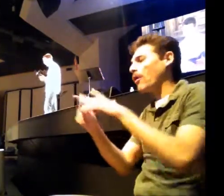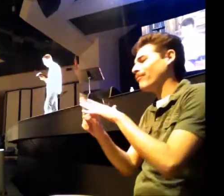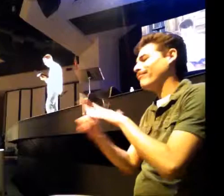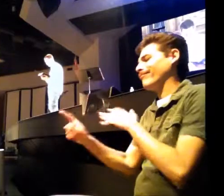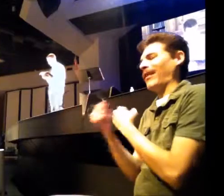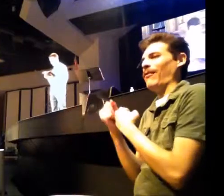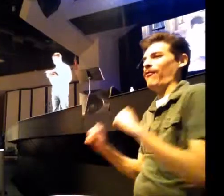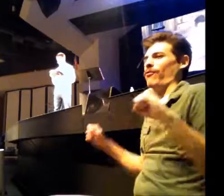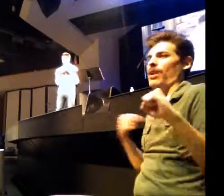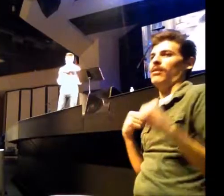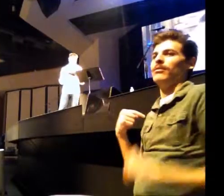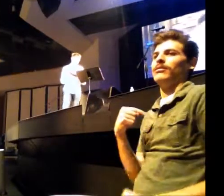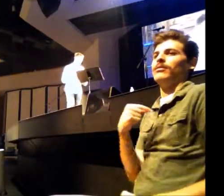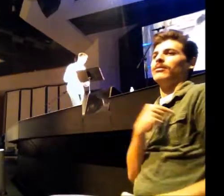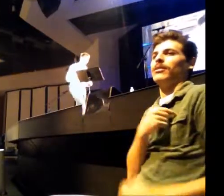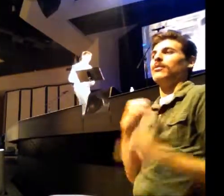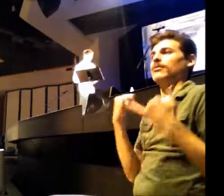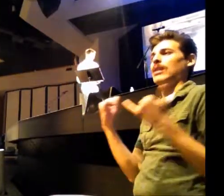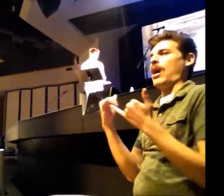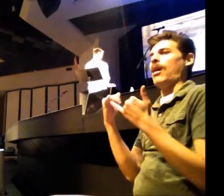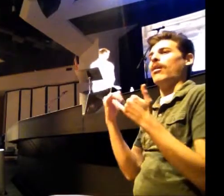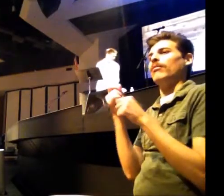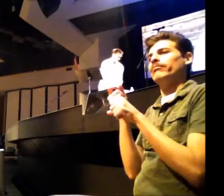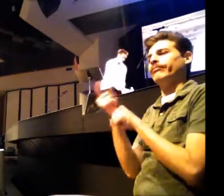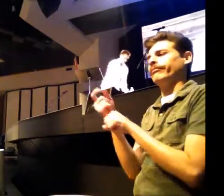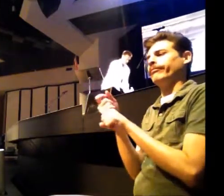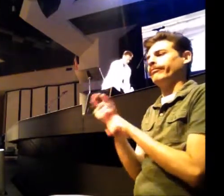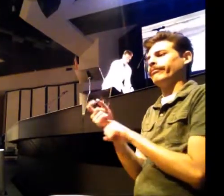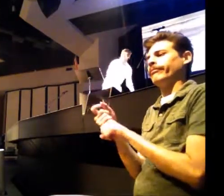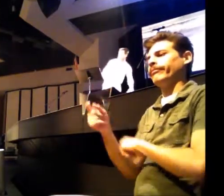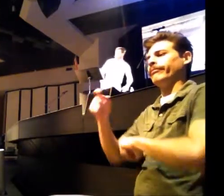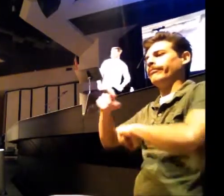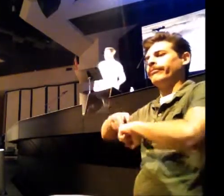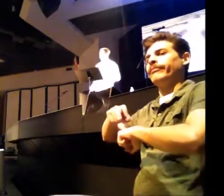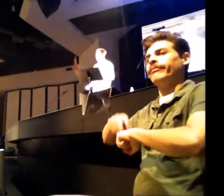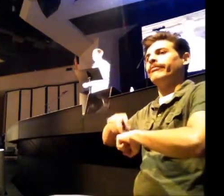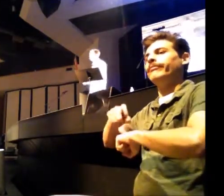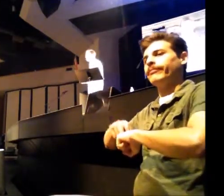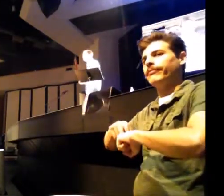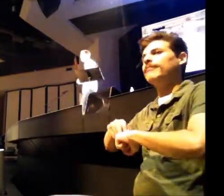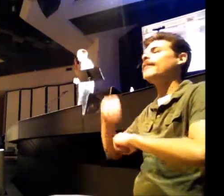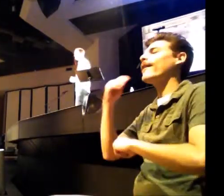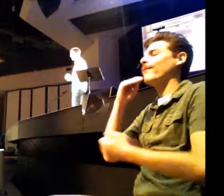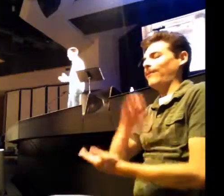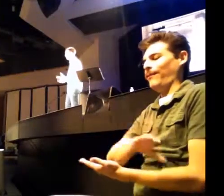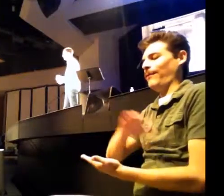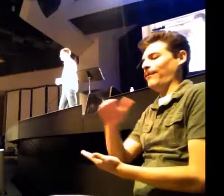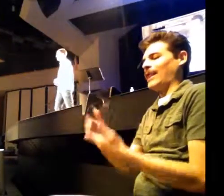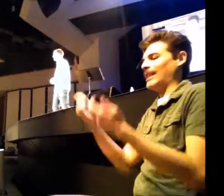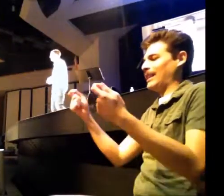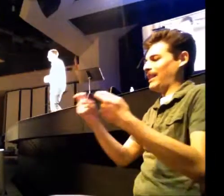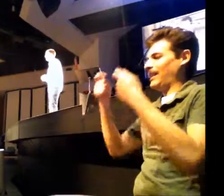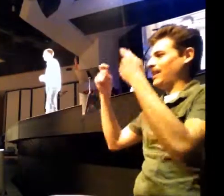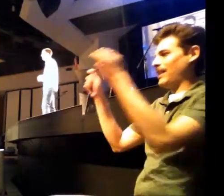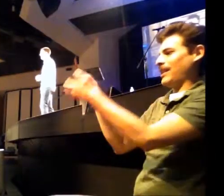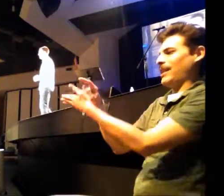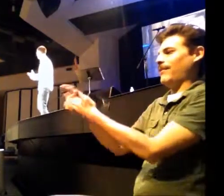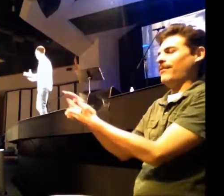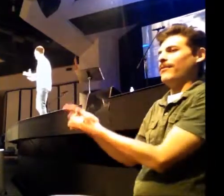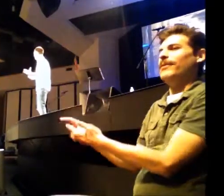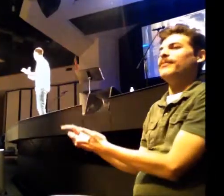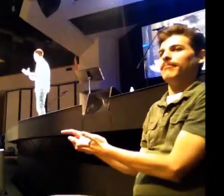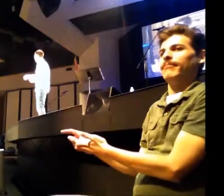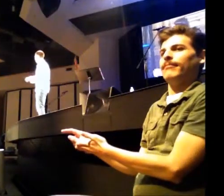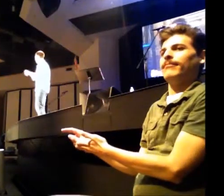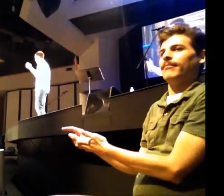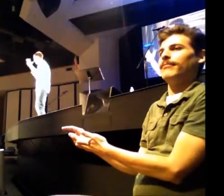shall therefore keep this statute at its appointed time from year to year. This is the Feast of Unleavened Bread. They